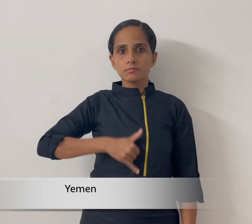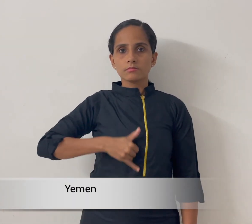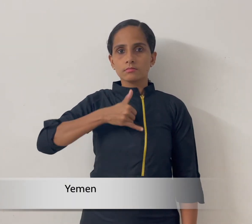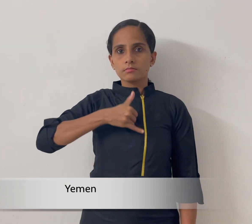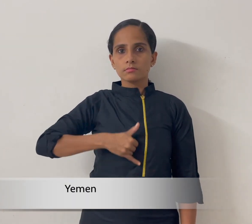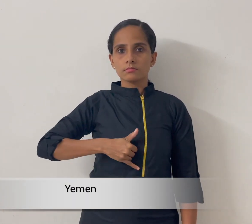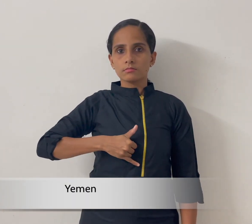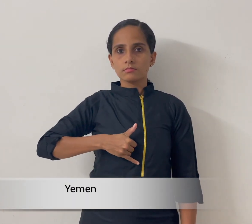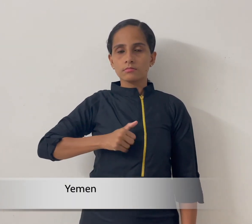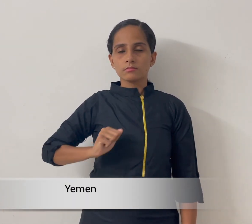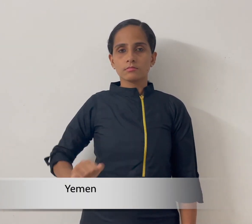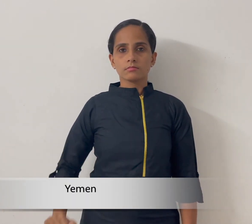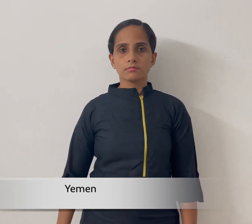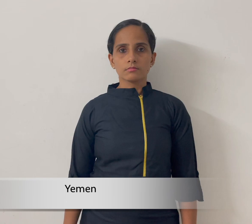Yemen.